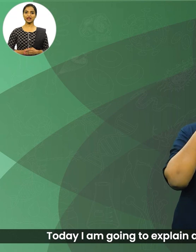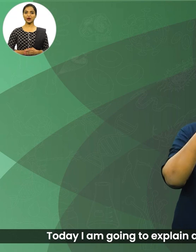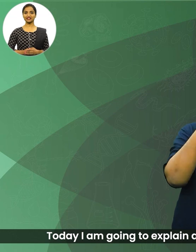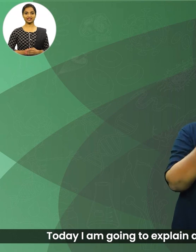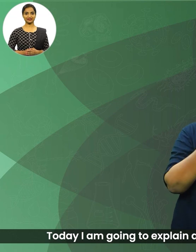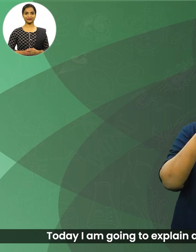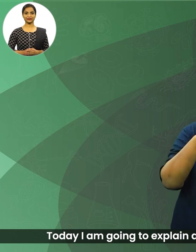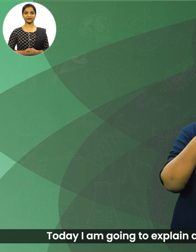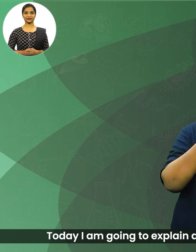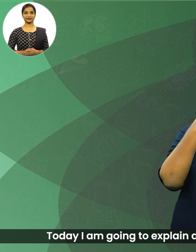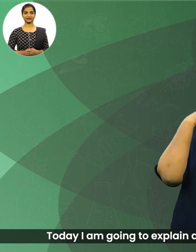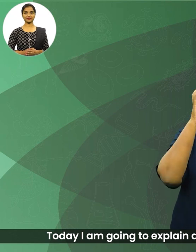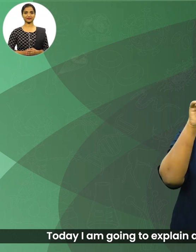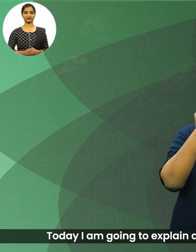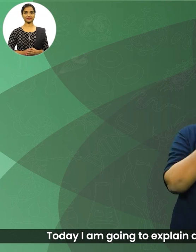biology.